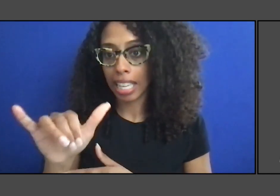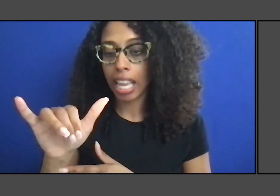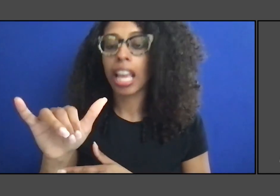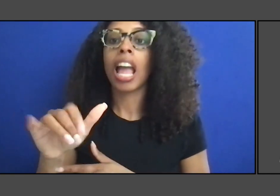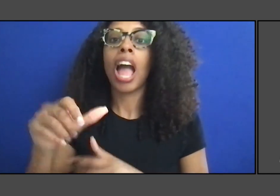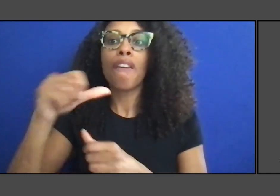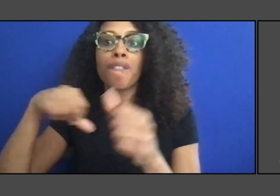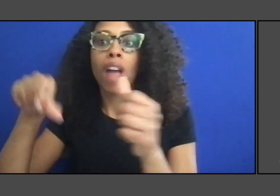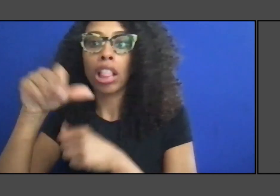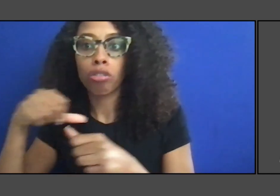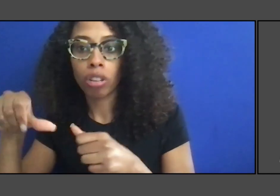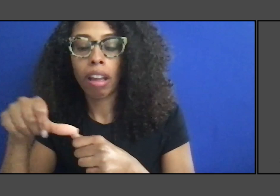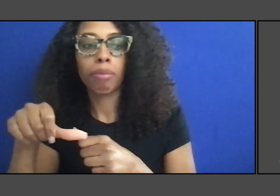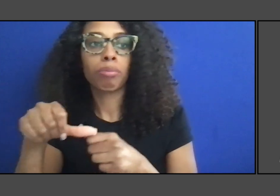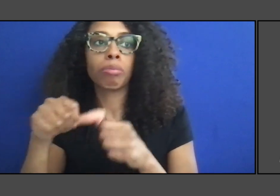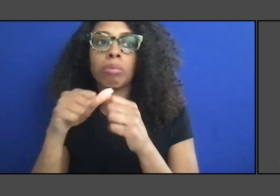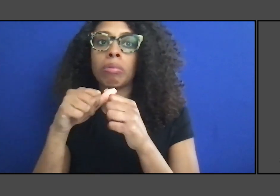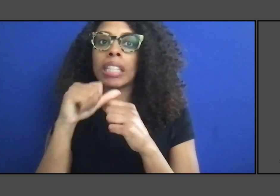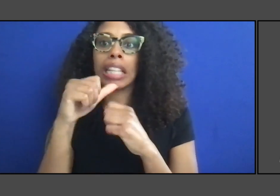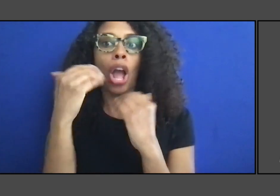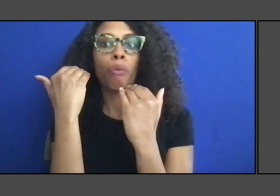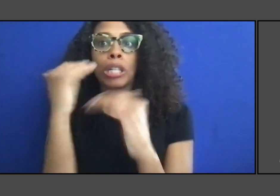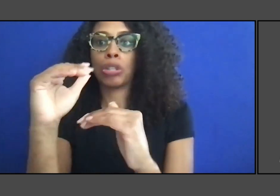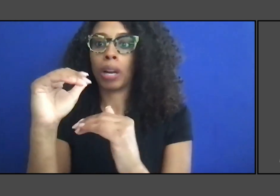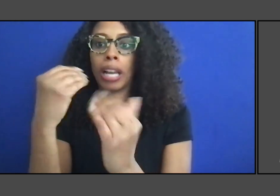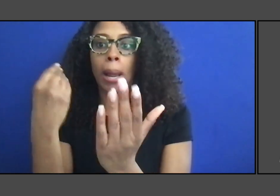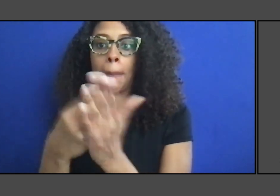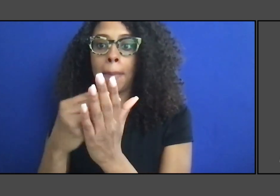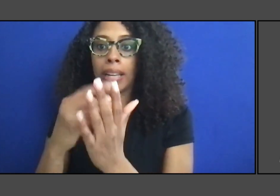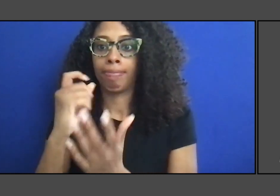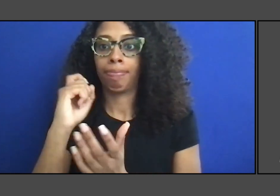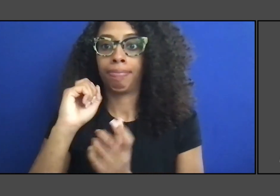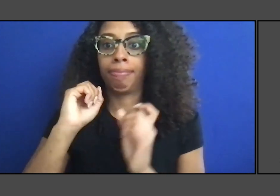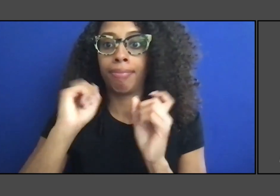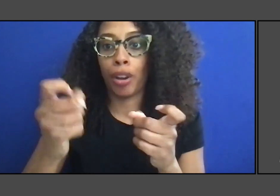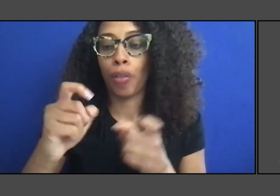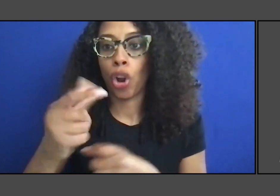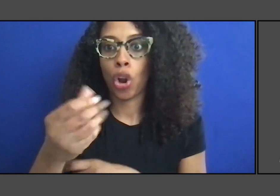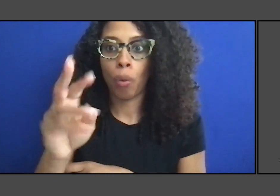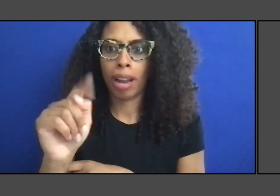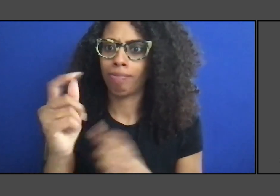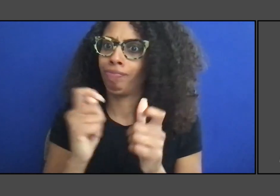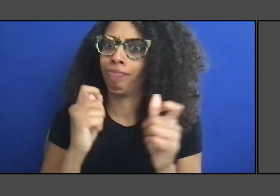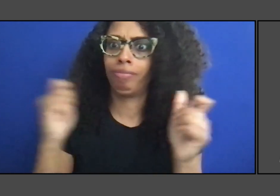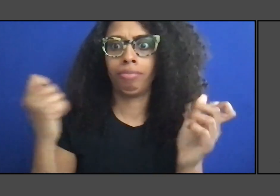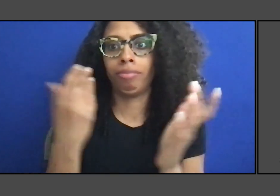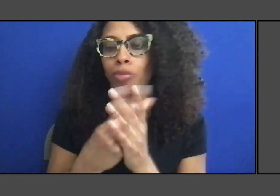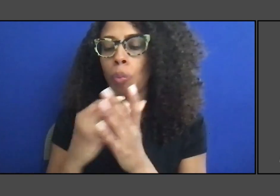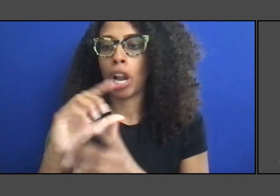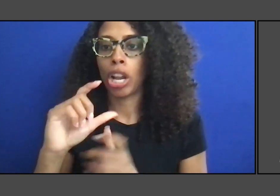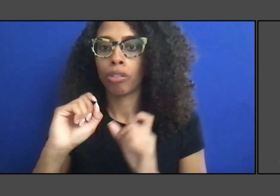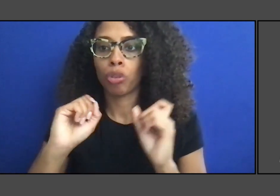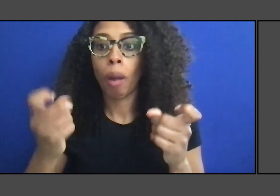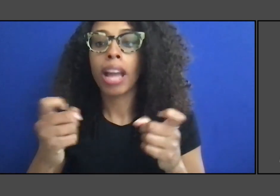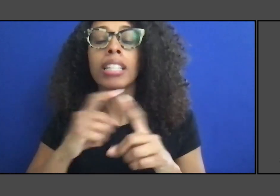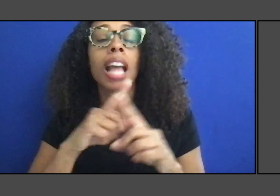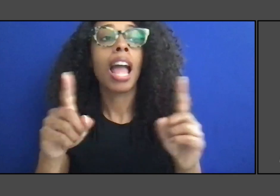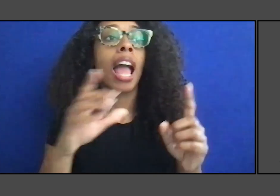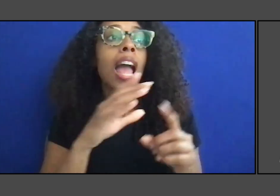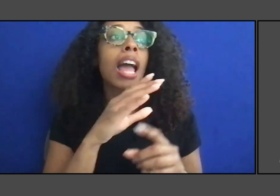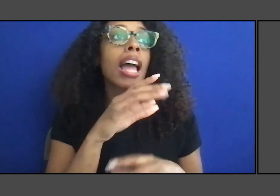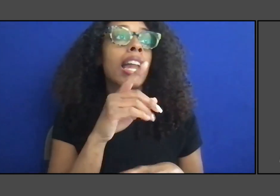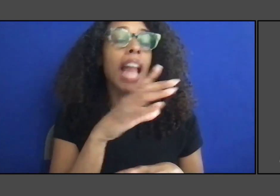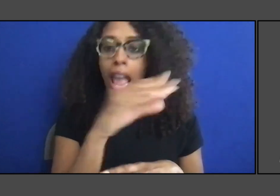unrestricted grants of big grants and an array of, personal and professional supports.